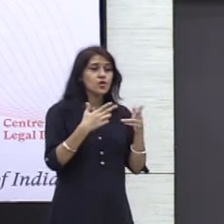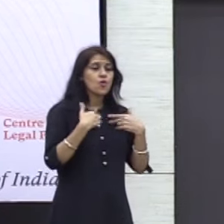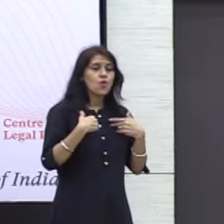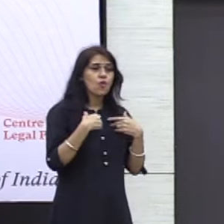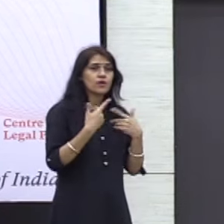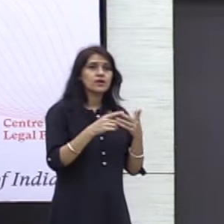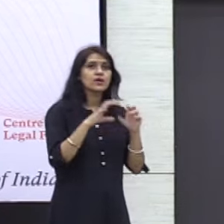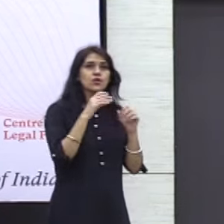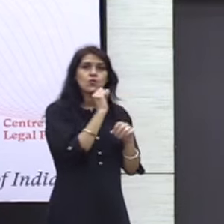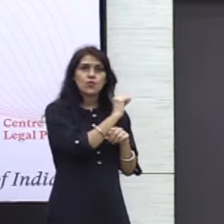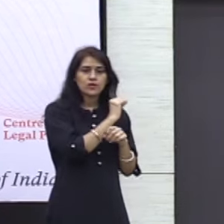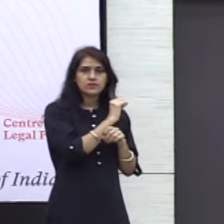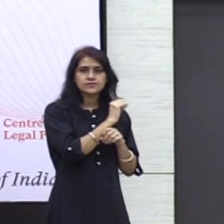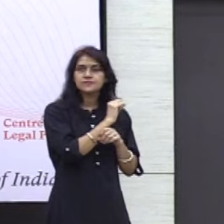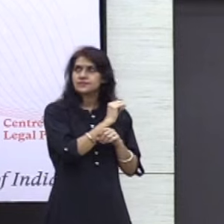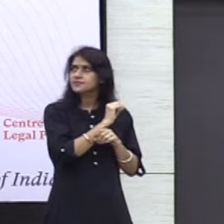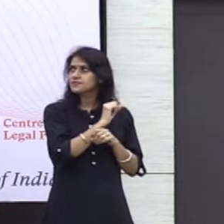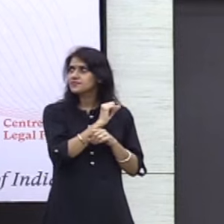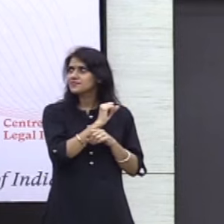Bharatiya Nyaya Sanhita?